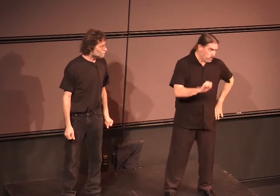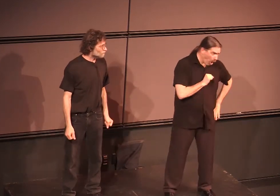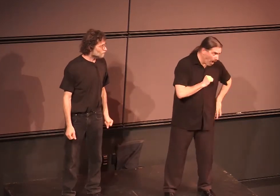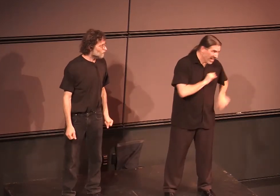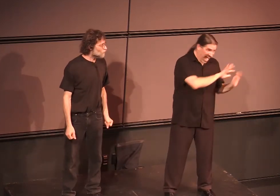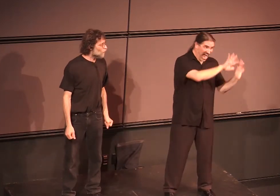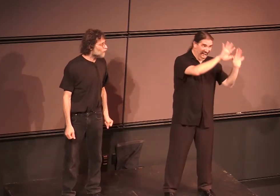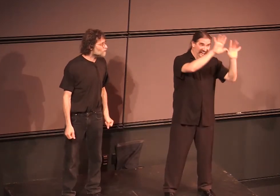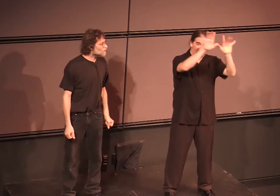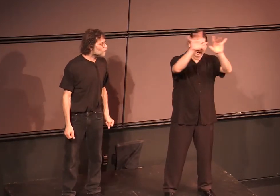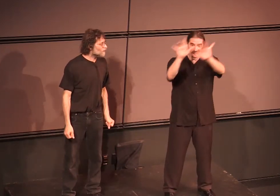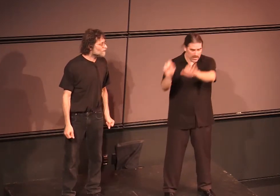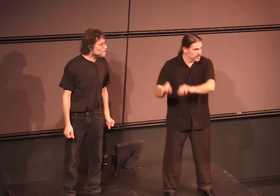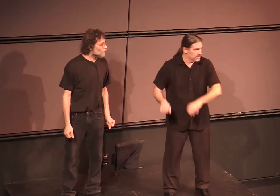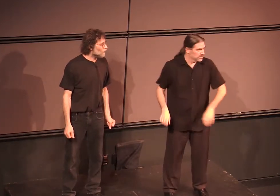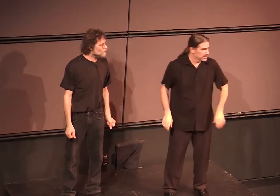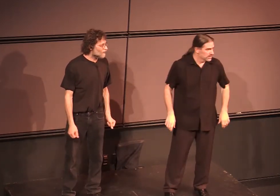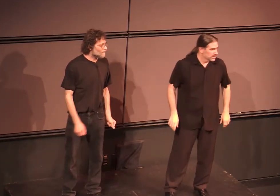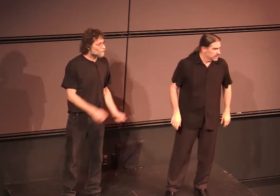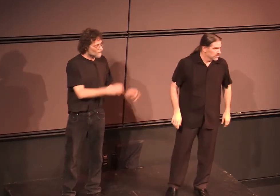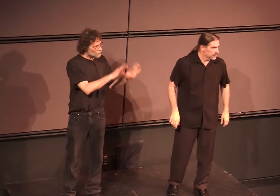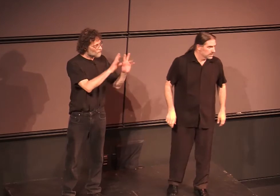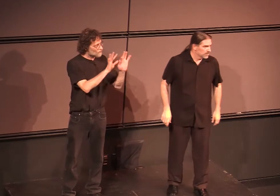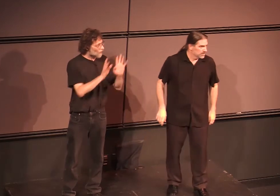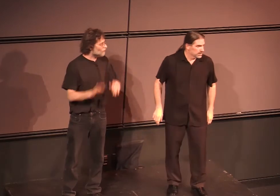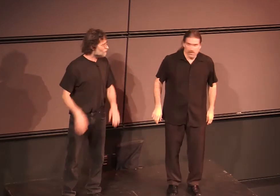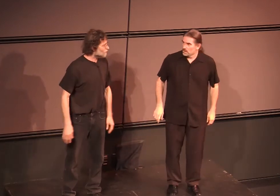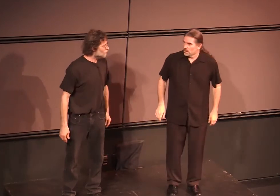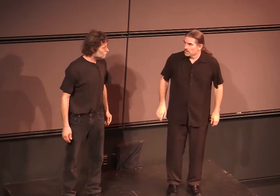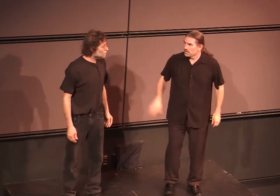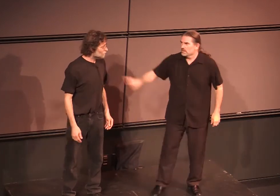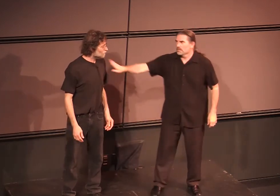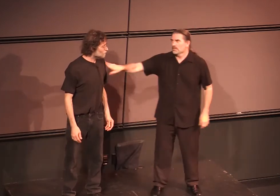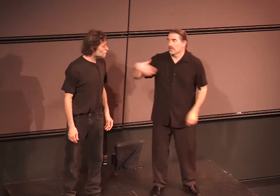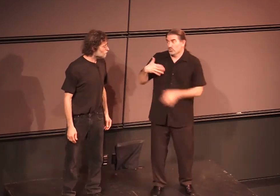It's important to wait till he burps and then everybody do the stars.